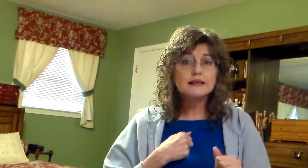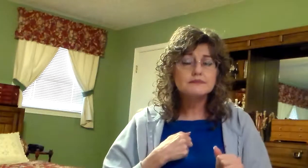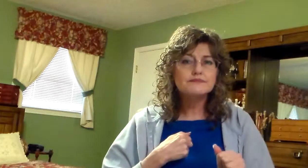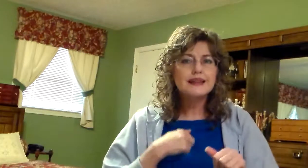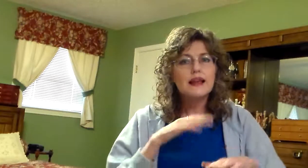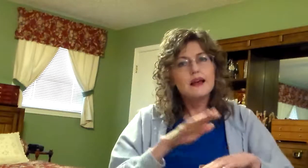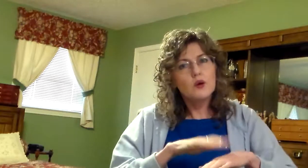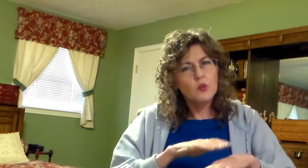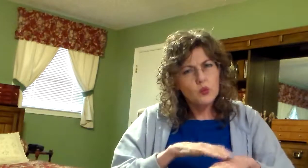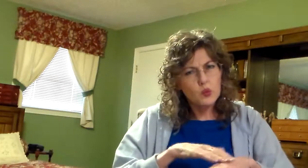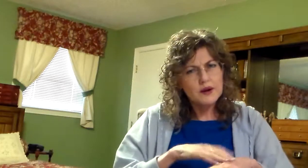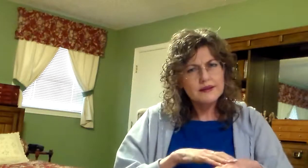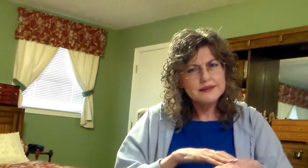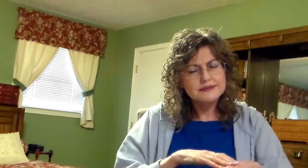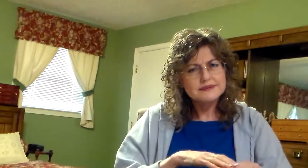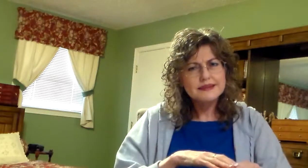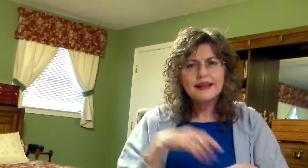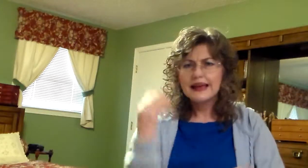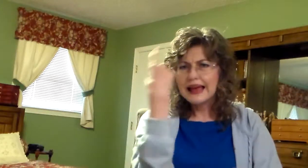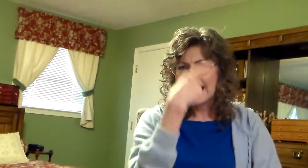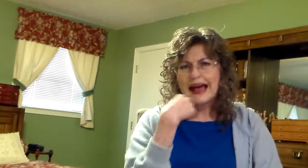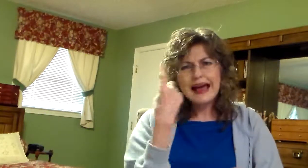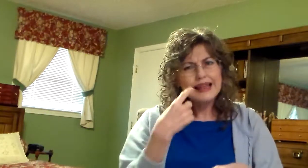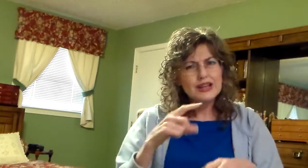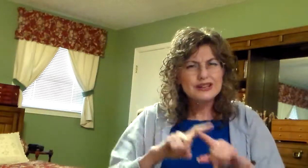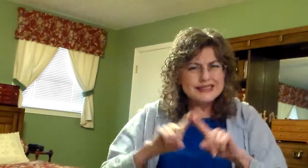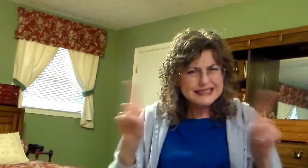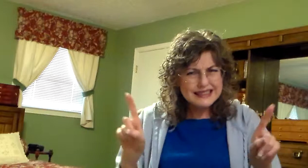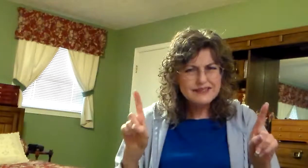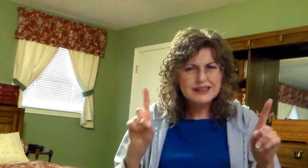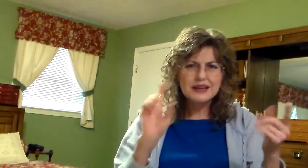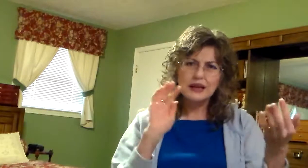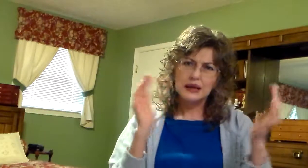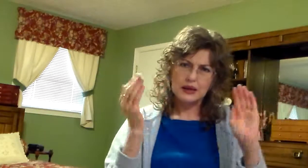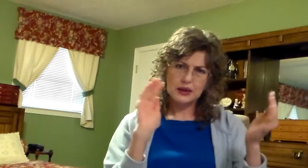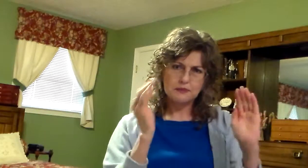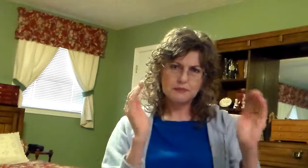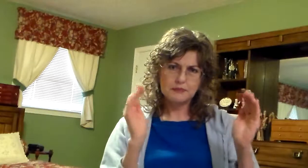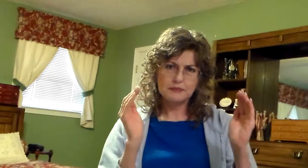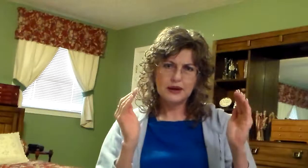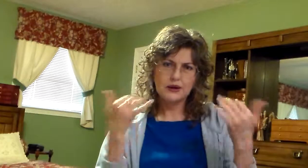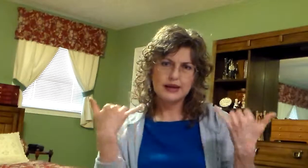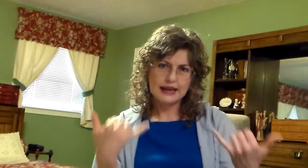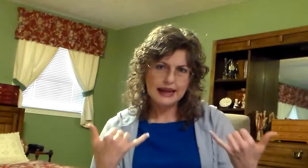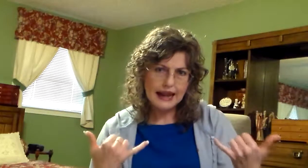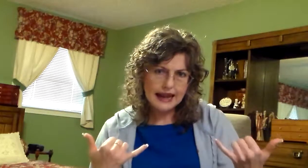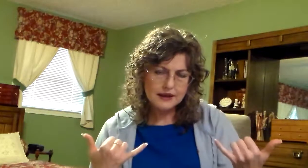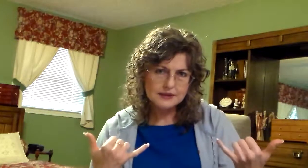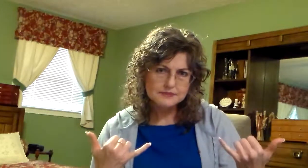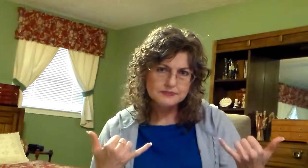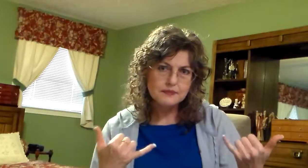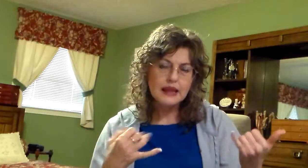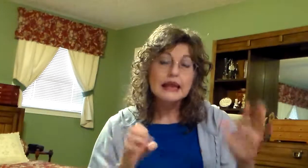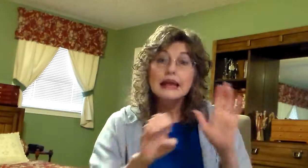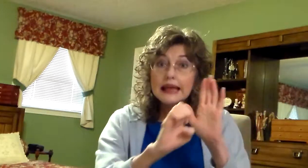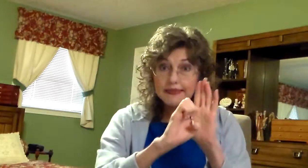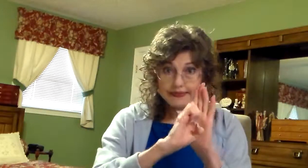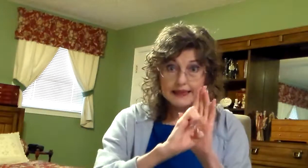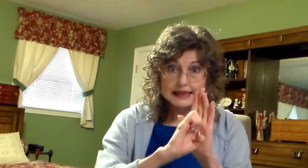little bit different when I'm in New York City than I do right now. And to give you an example of just how different I look, from the